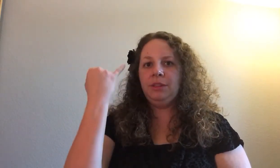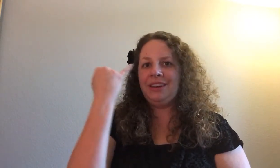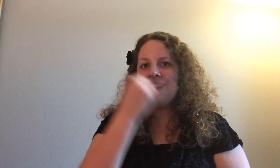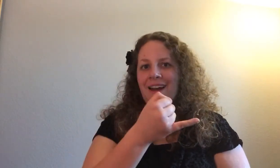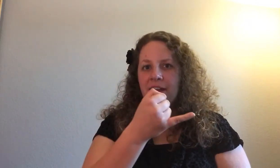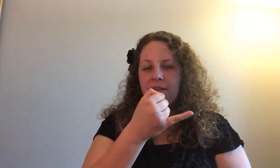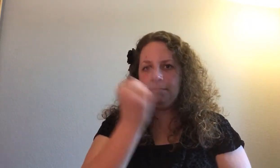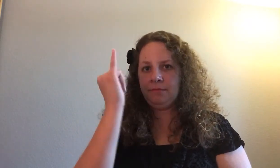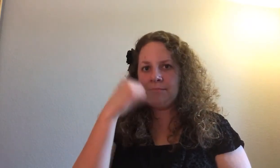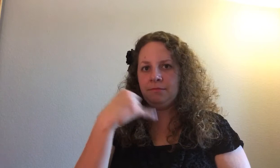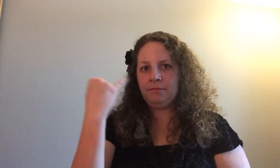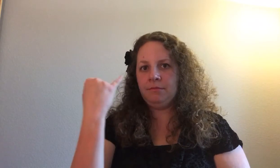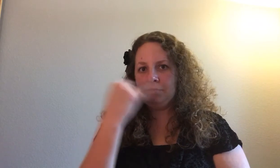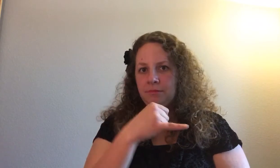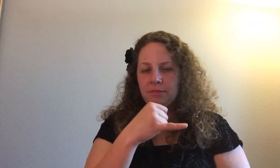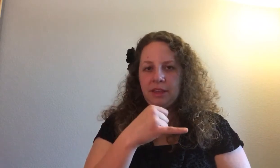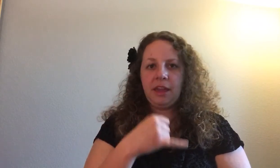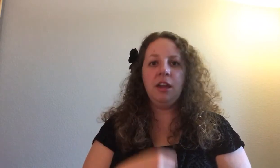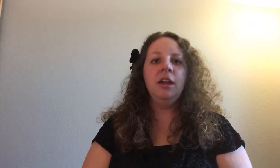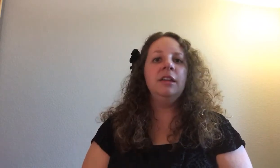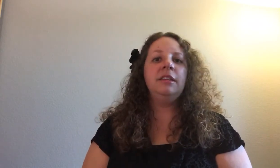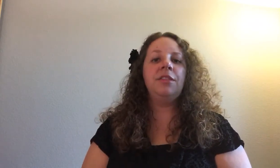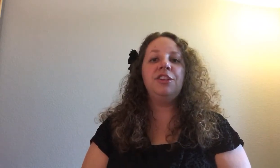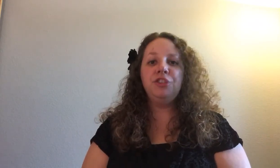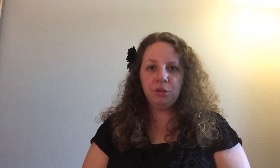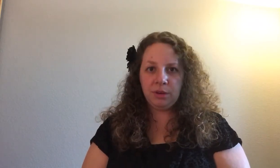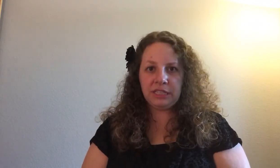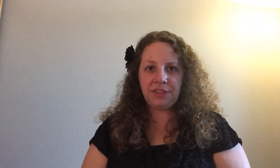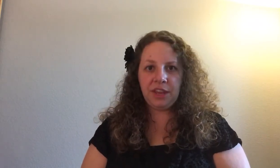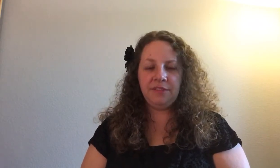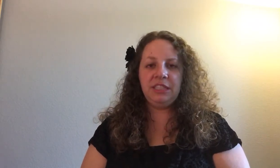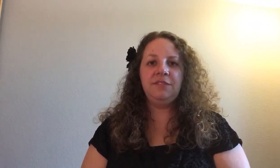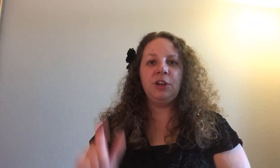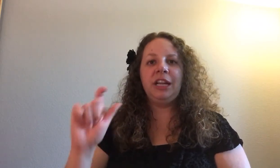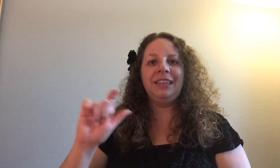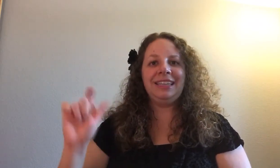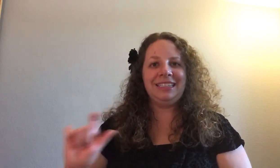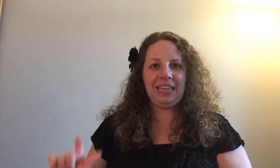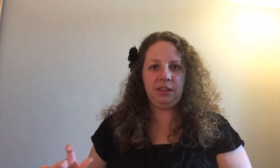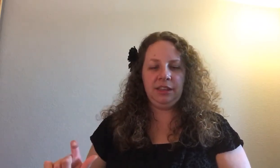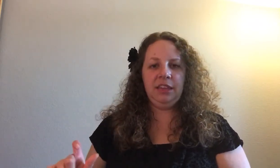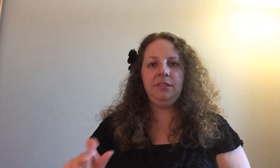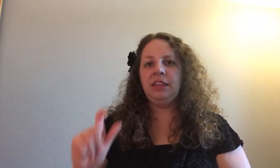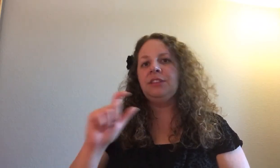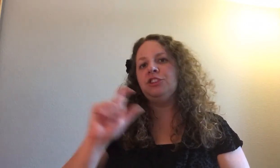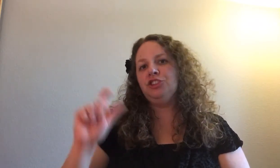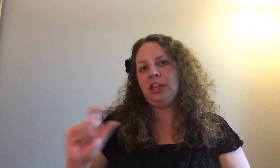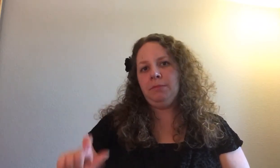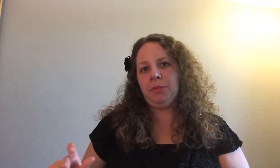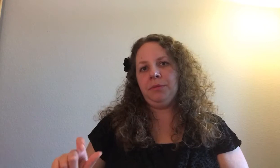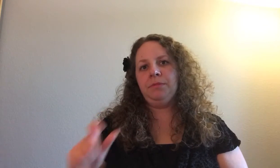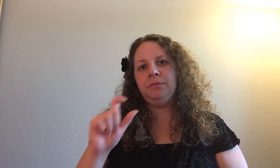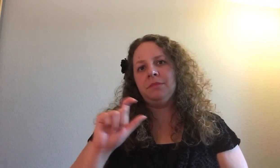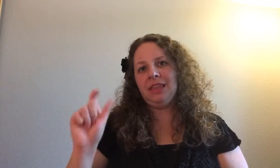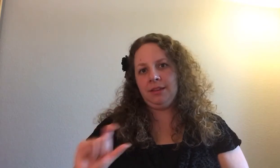an I. Okay, now the newer sign that I've seen for Italy is Italy, like the shape,